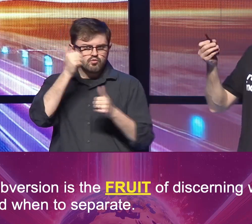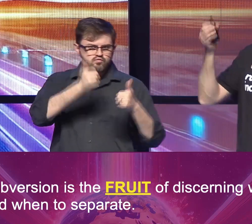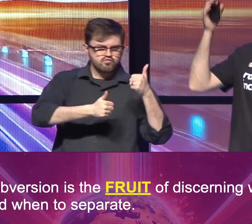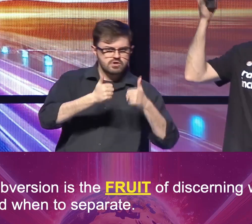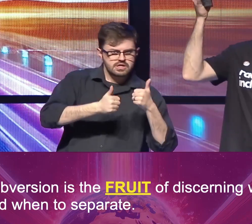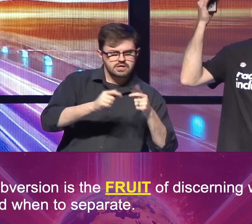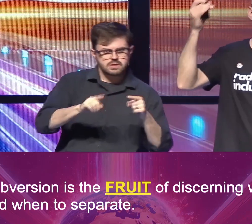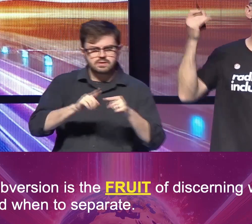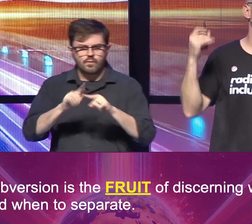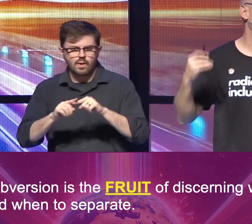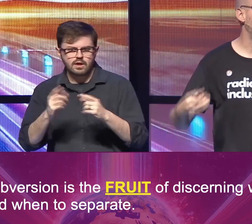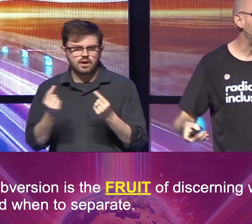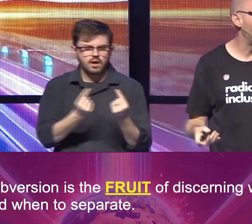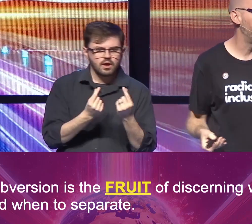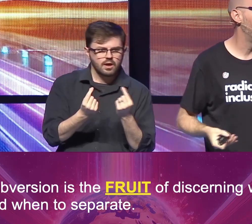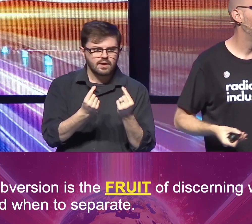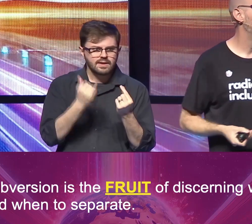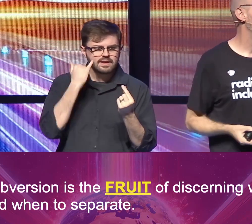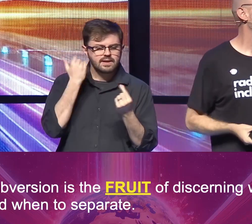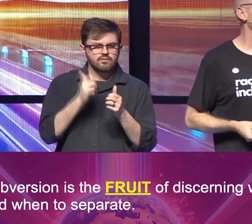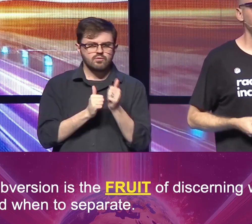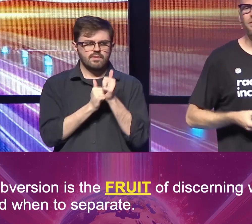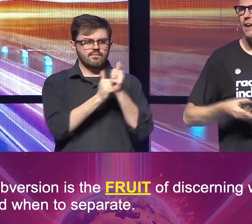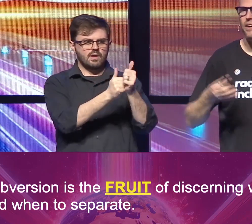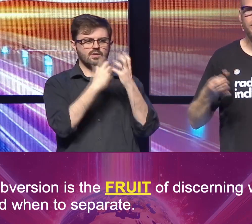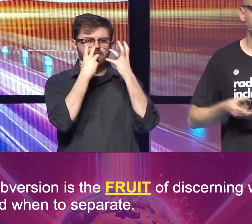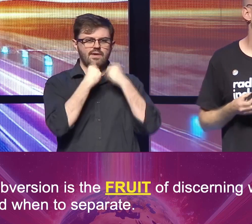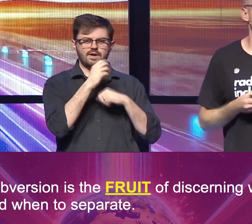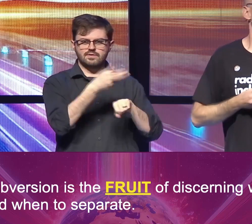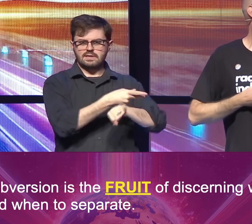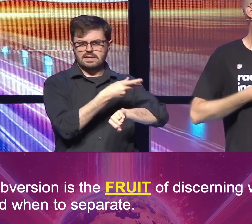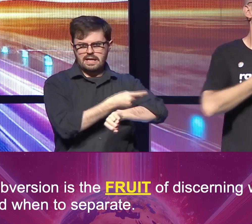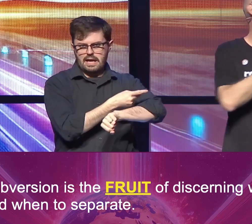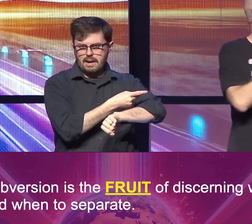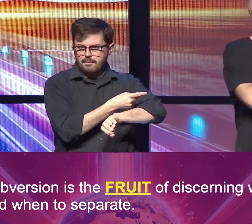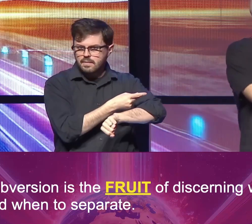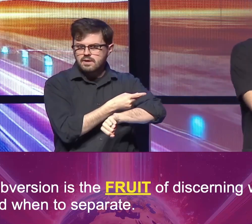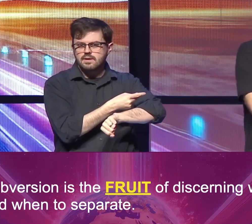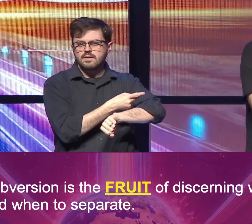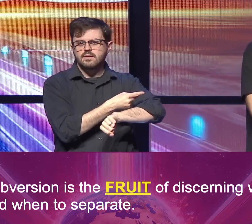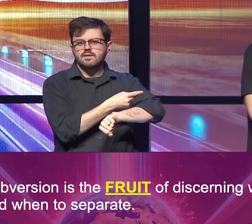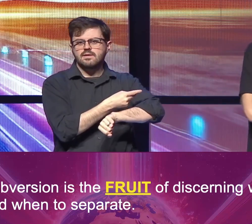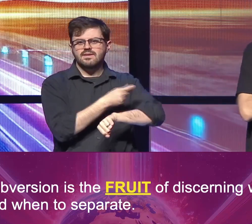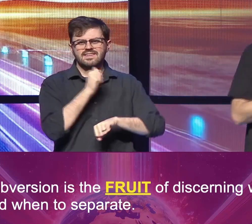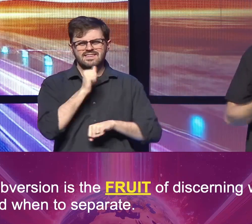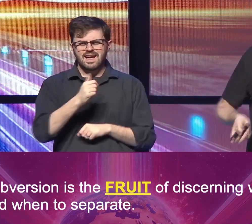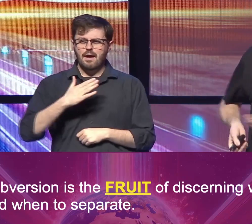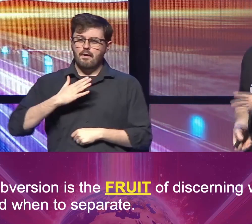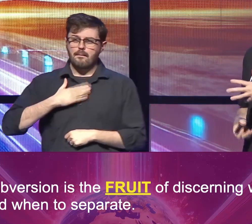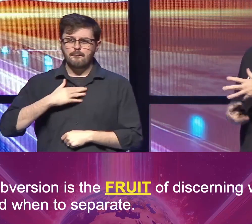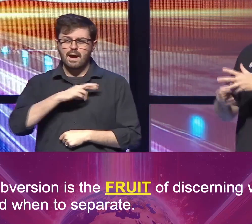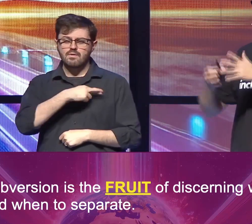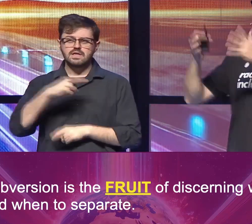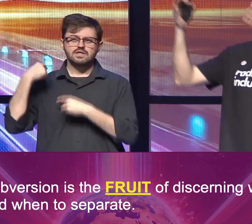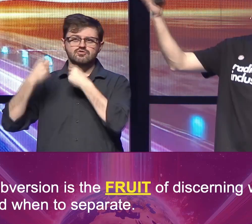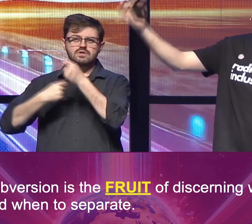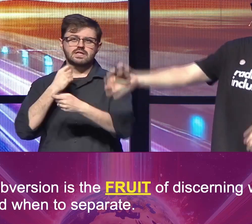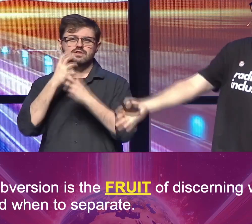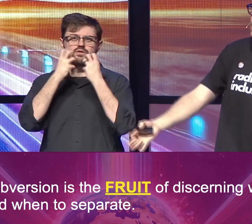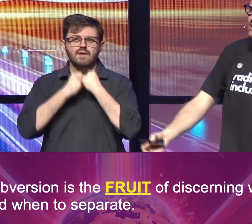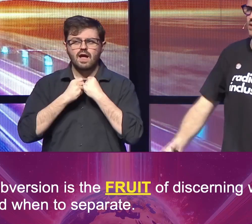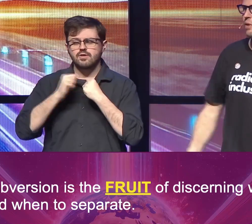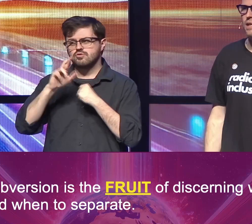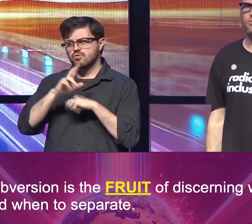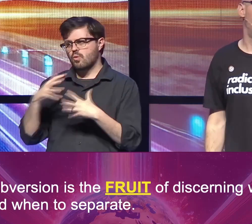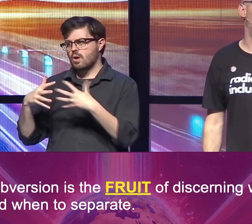we do it according to the values of the Lamb, not the values of my religious tradition, not the values of what the American